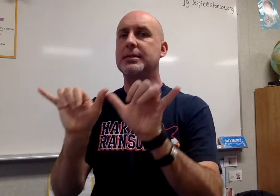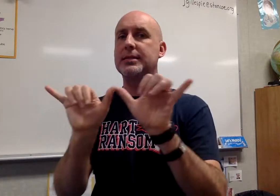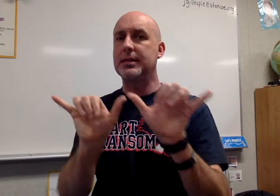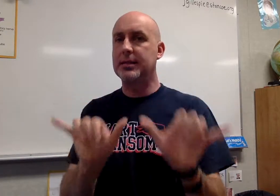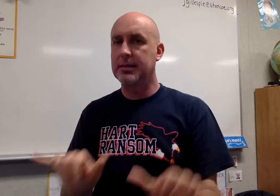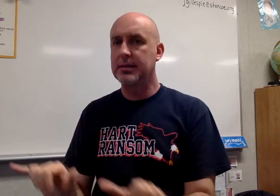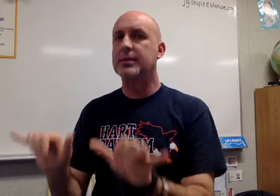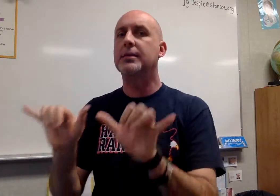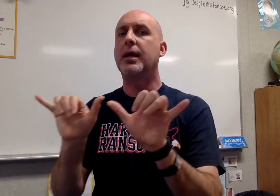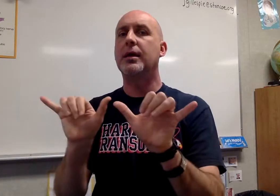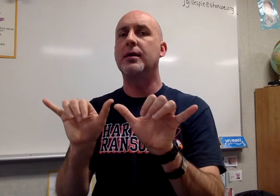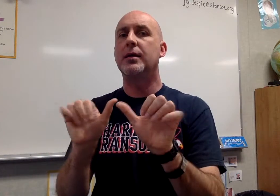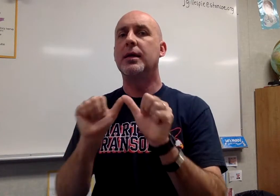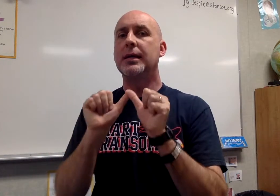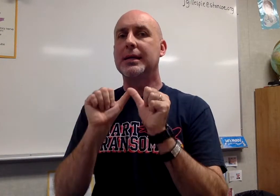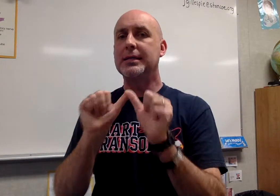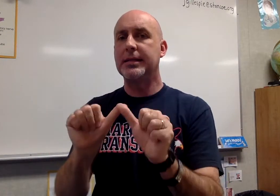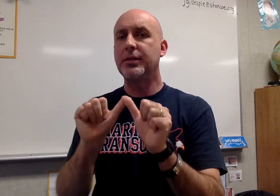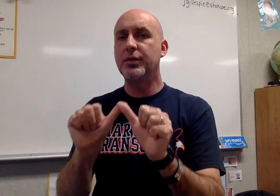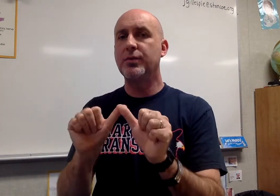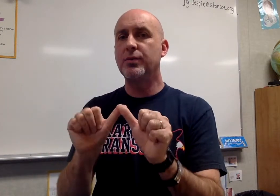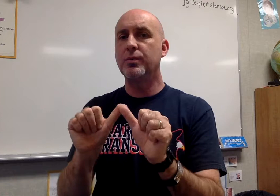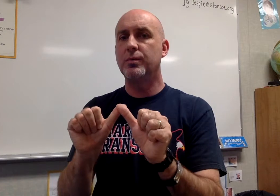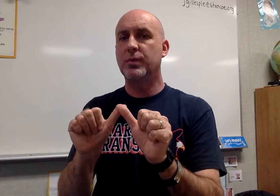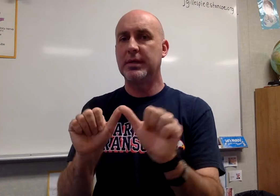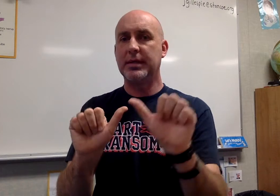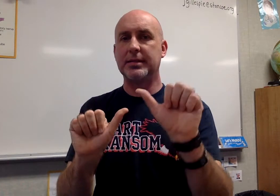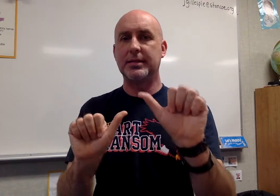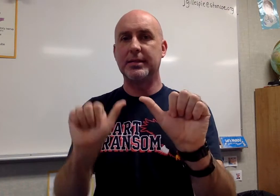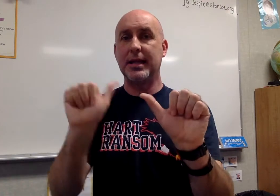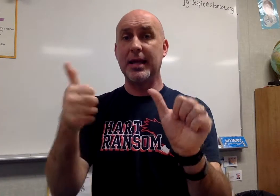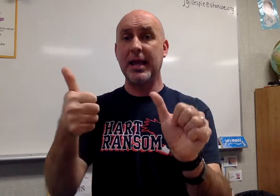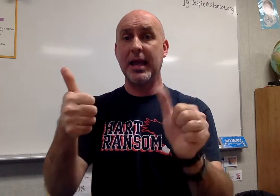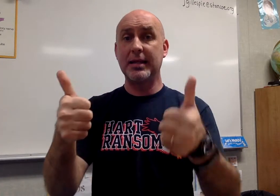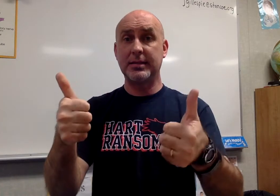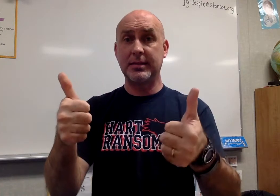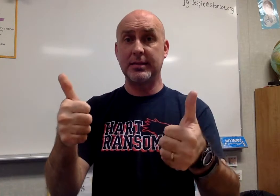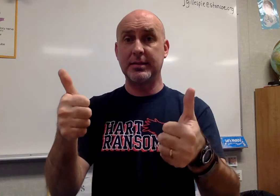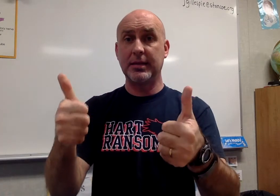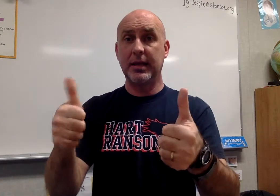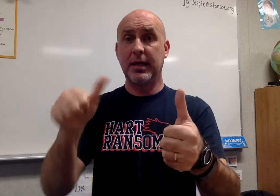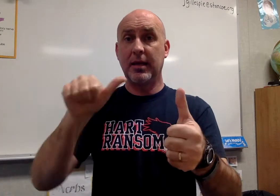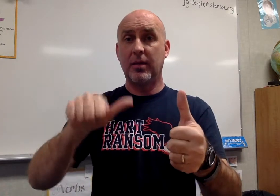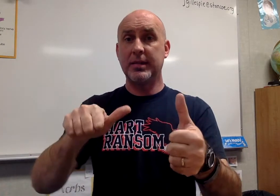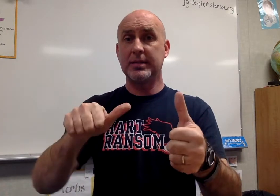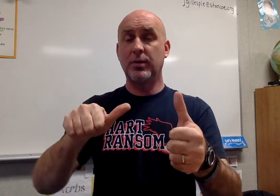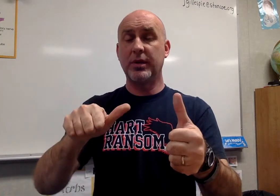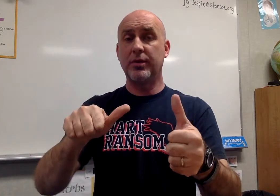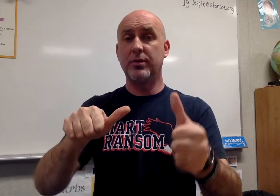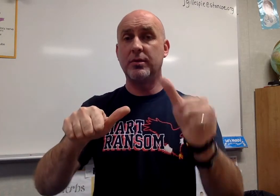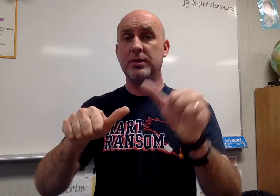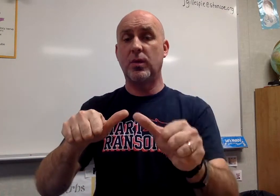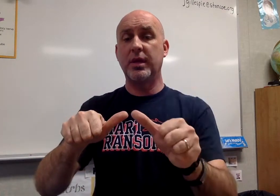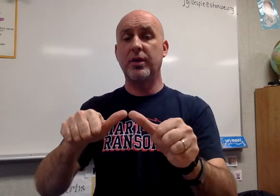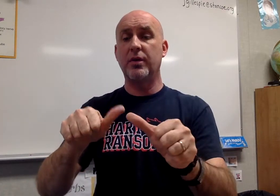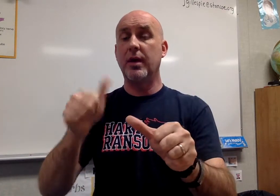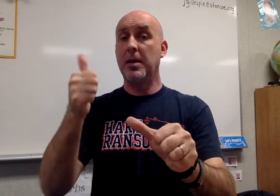Consistency. Okay. Continue. It's the 10 hands. This one here, this one here.